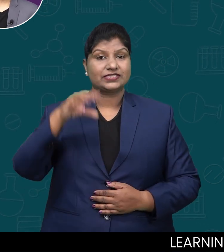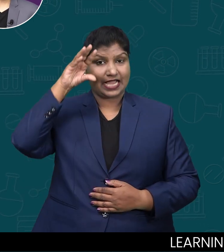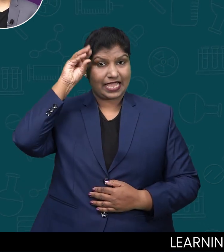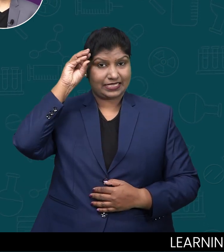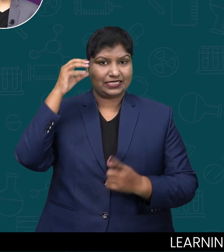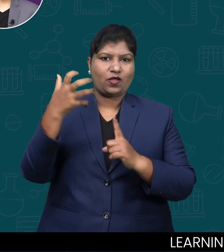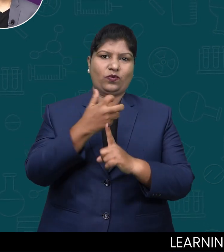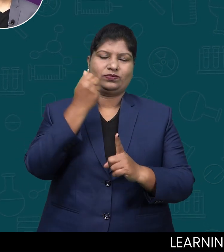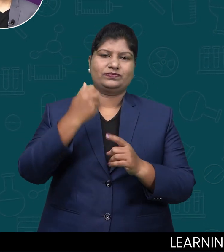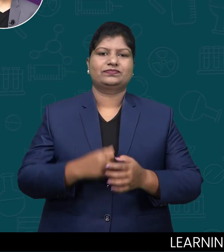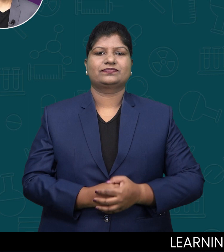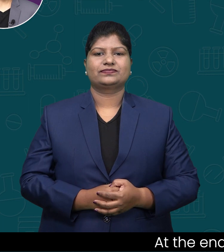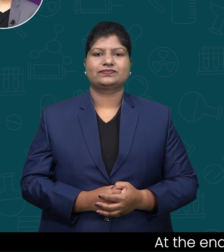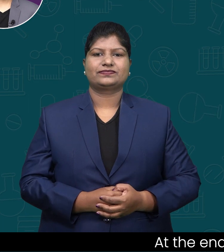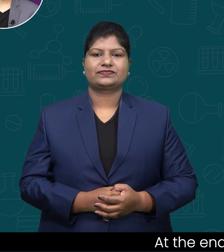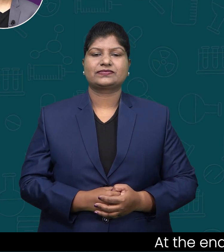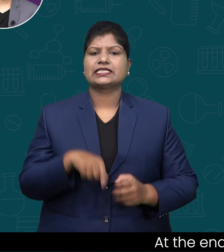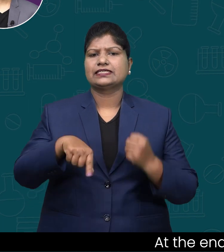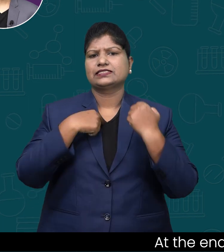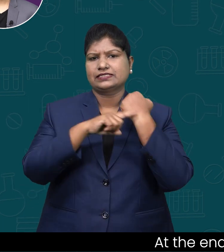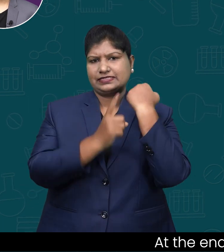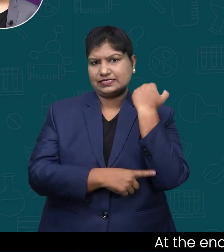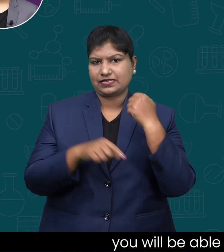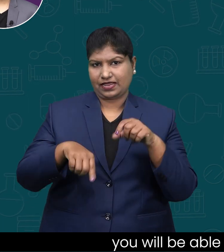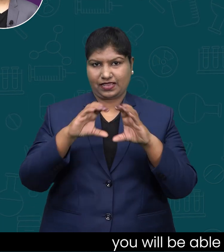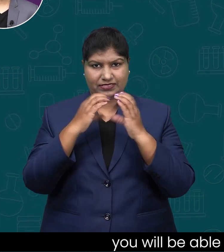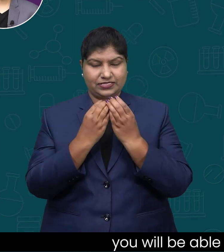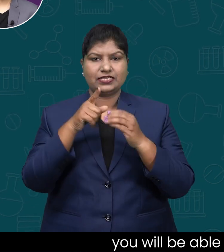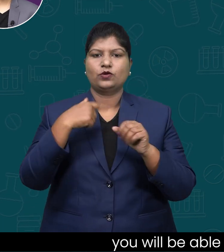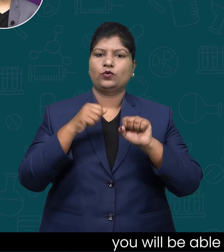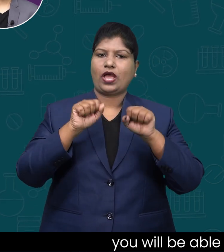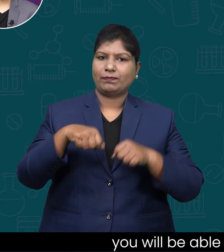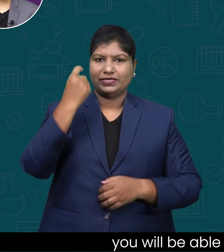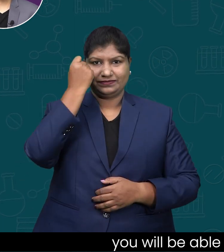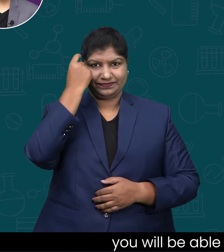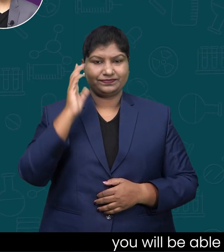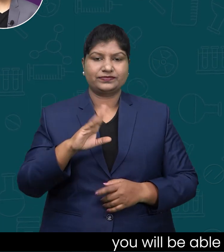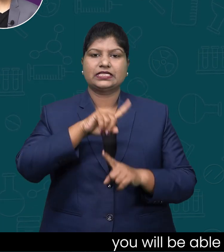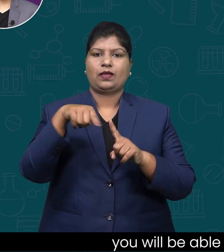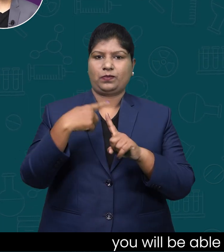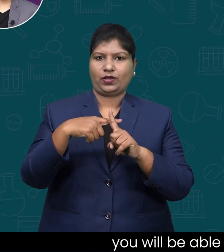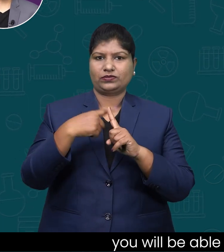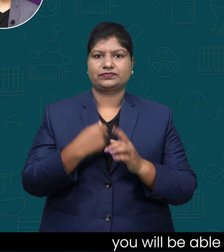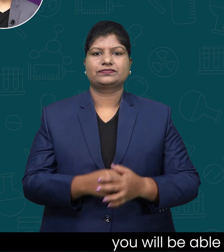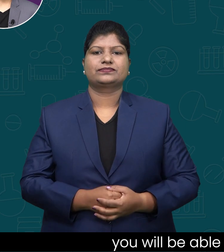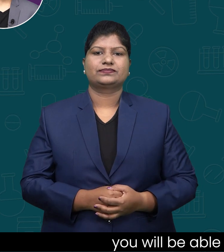Learning outcomes. At the end of this session, you will be able to understand about